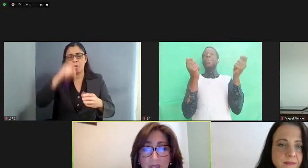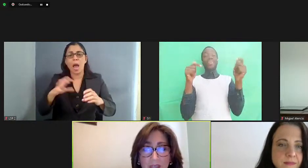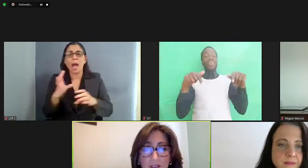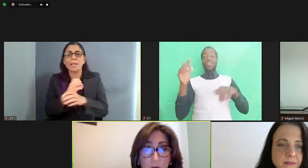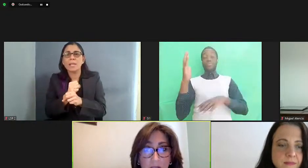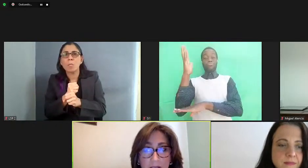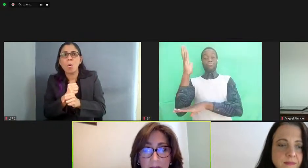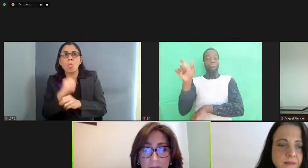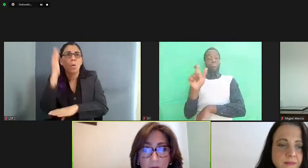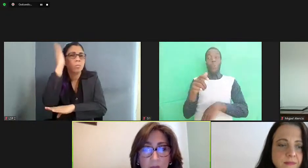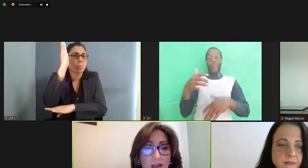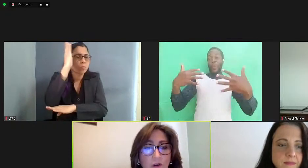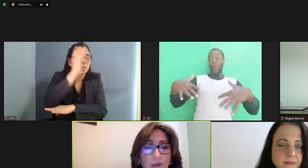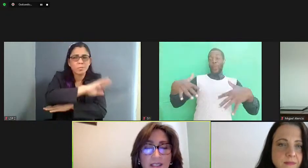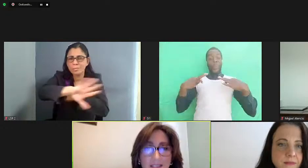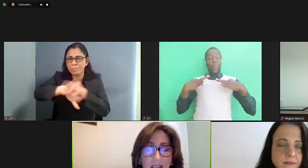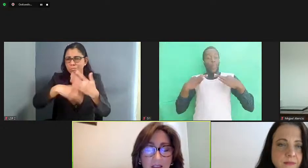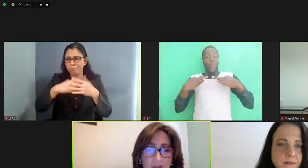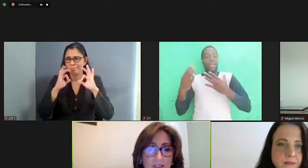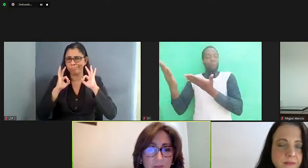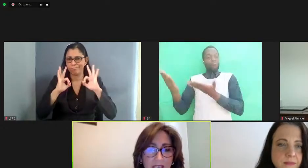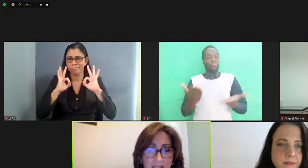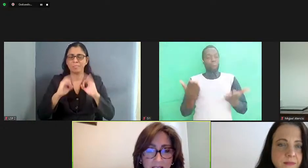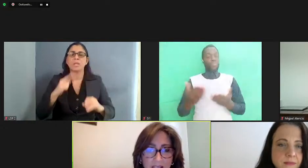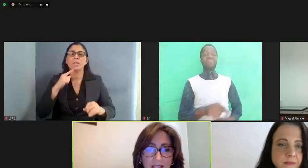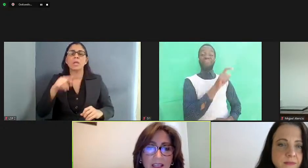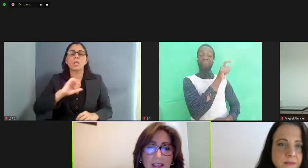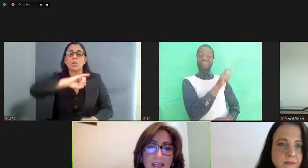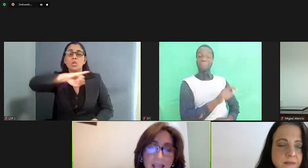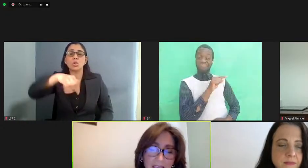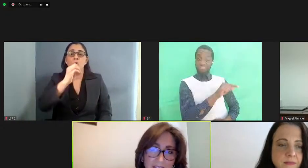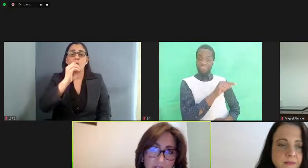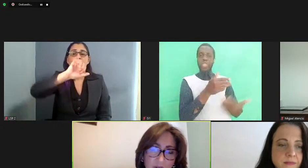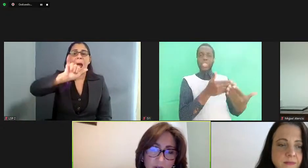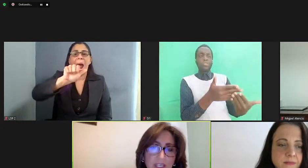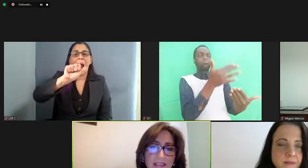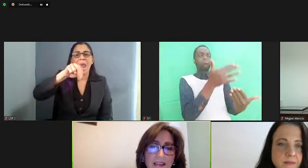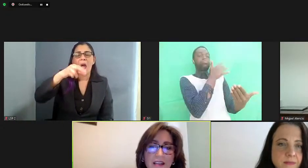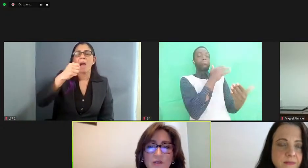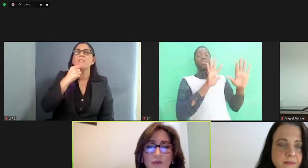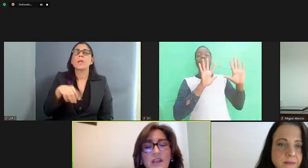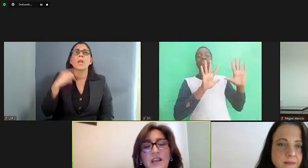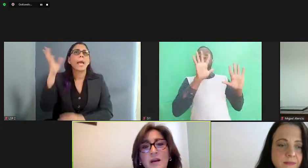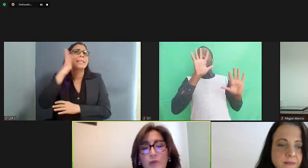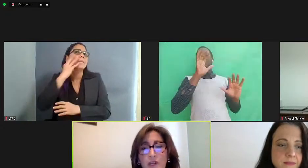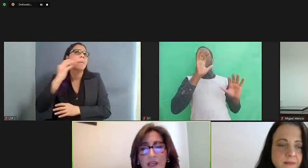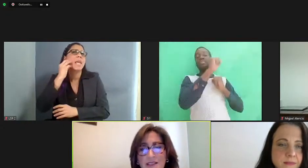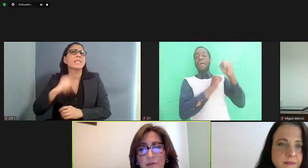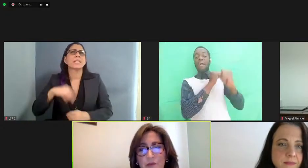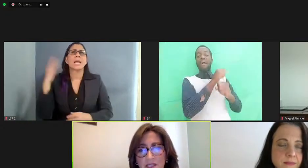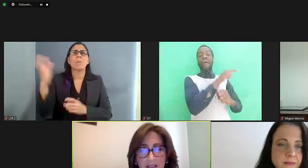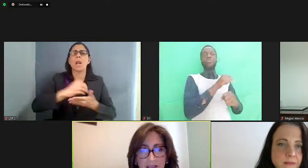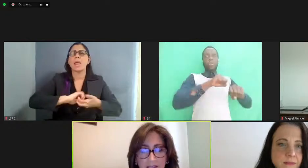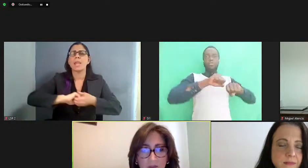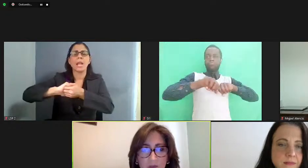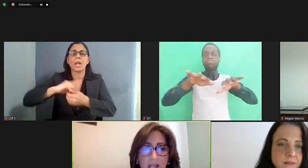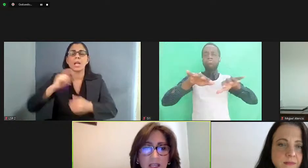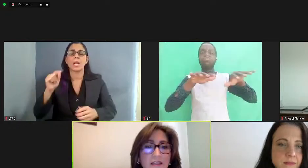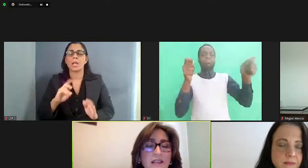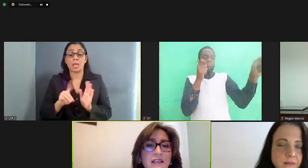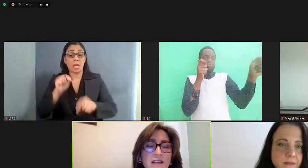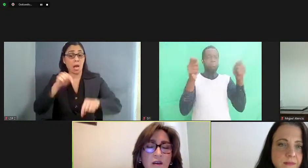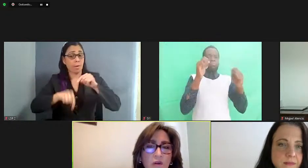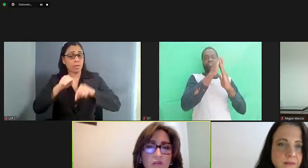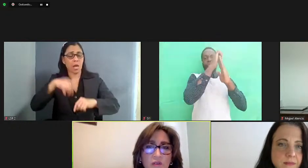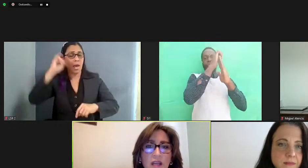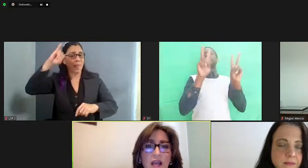working on this high quality panel we have joanna has 15 years experience in management and leadership in the field